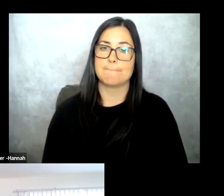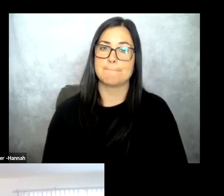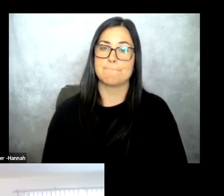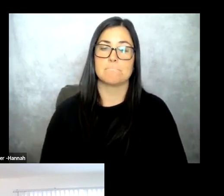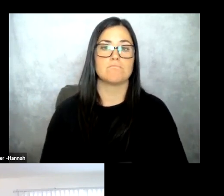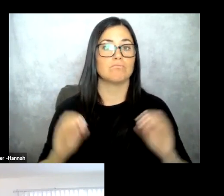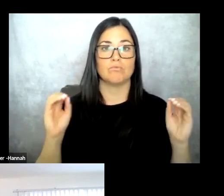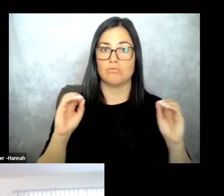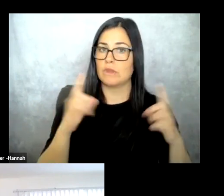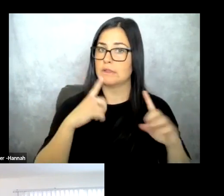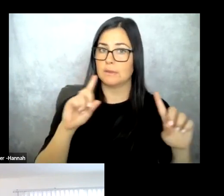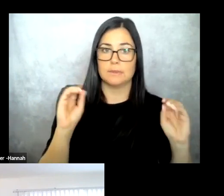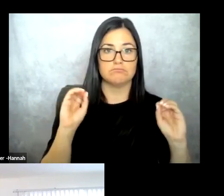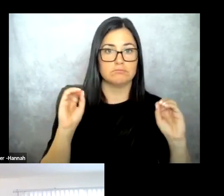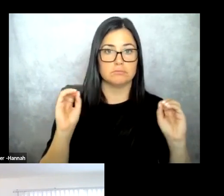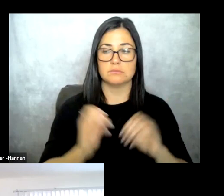Nothing for today.